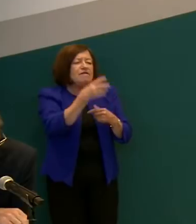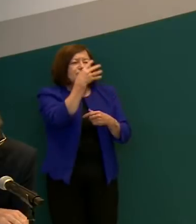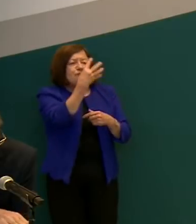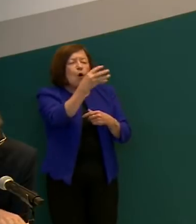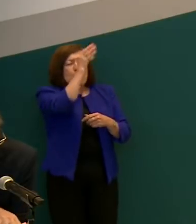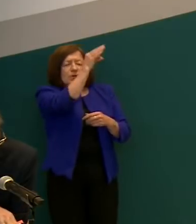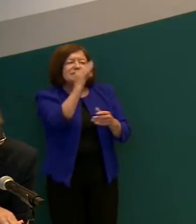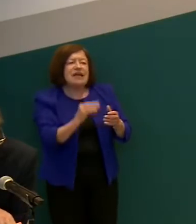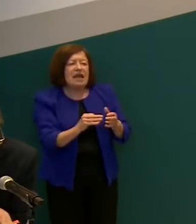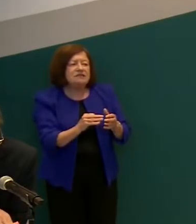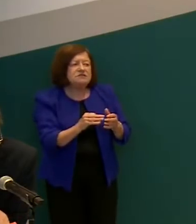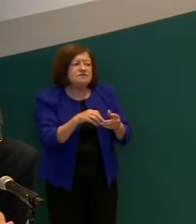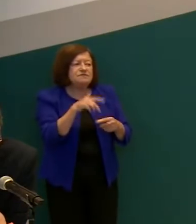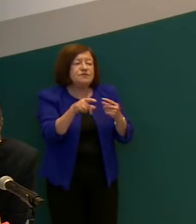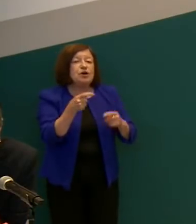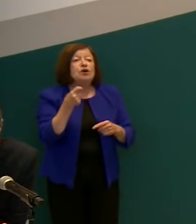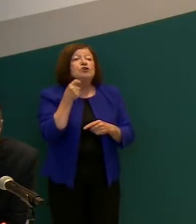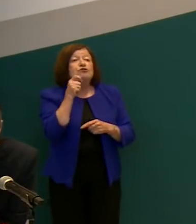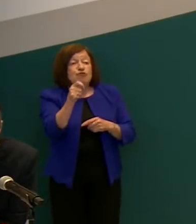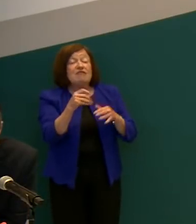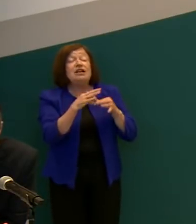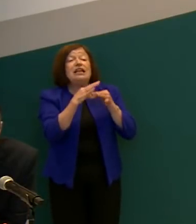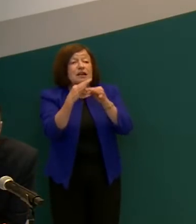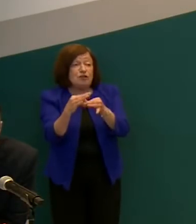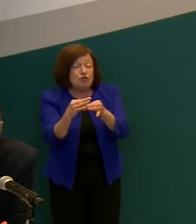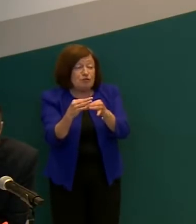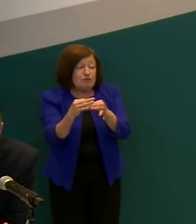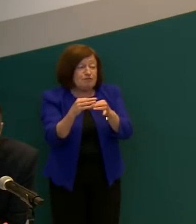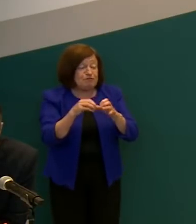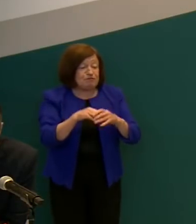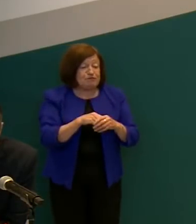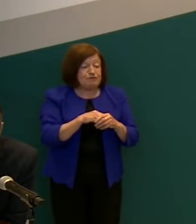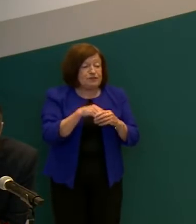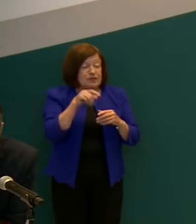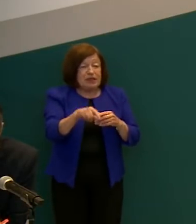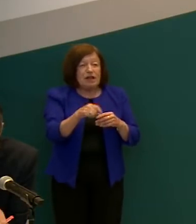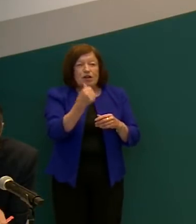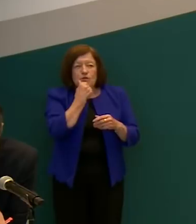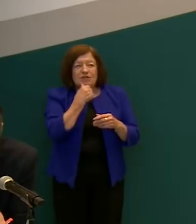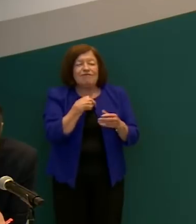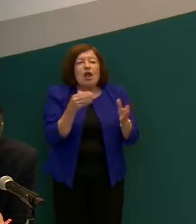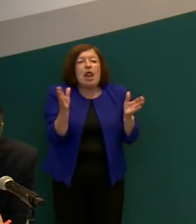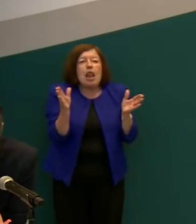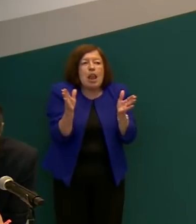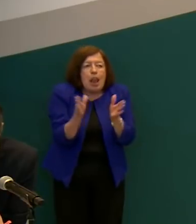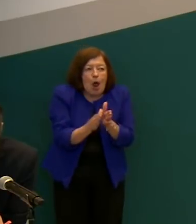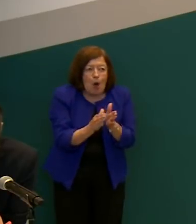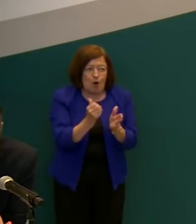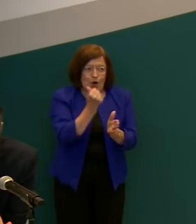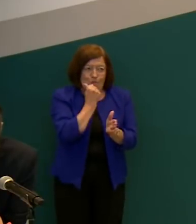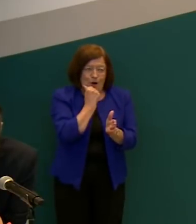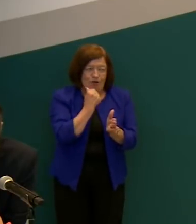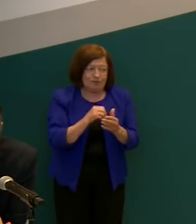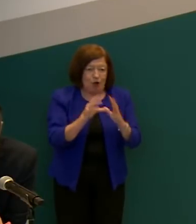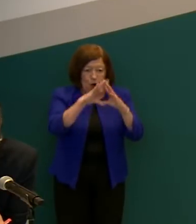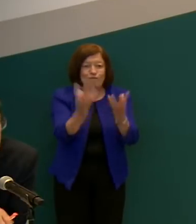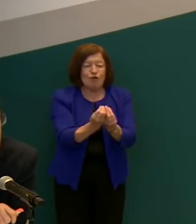4%, are travel related. So that portion is a very small fraction of the overall.